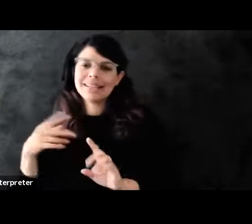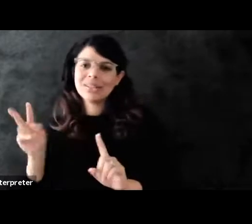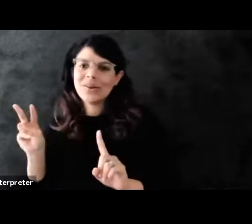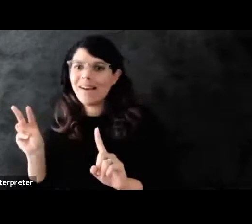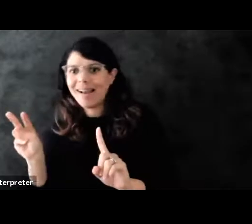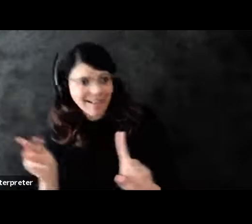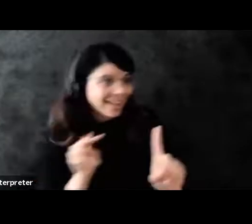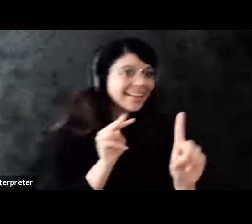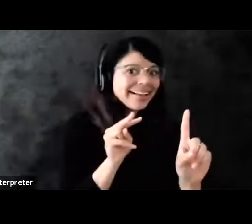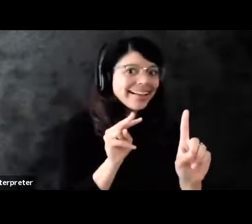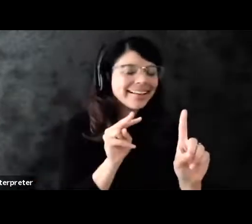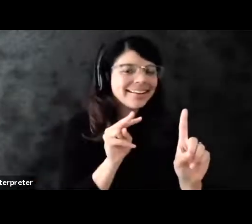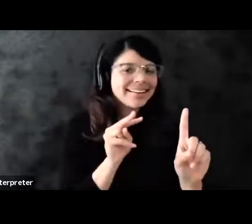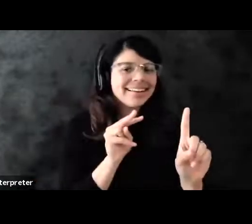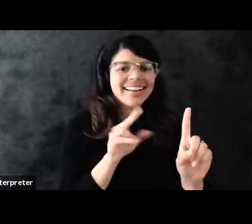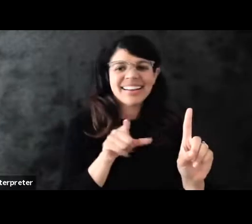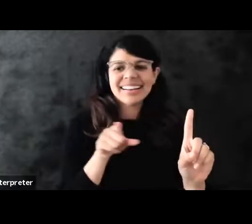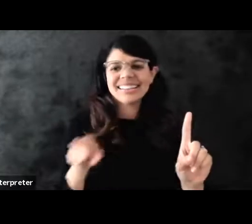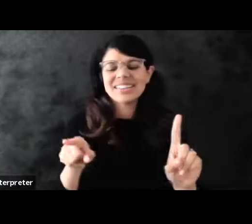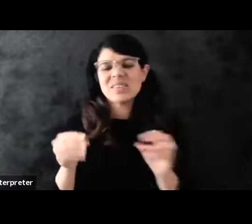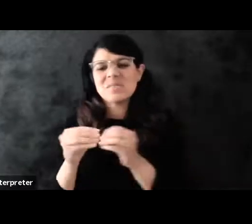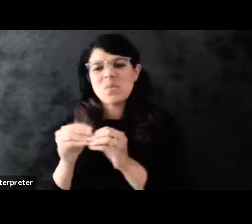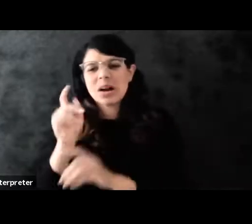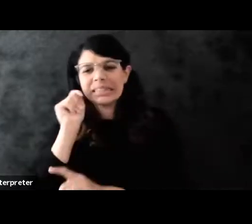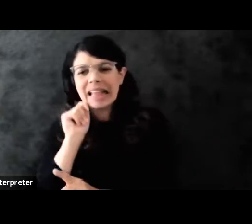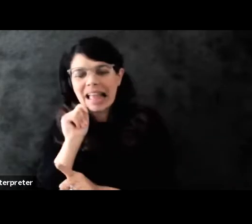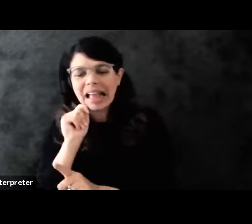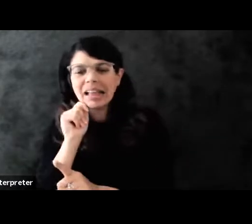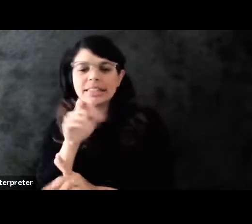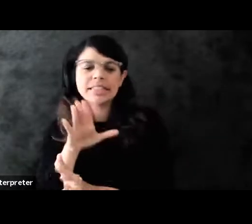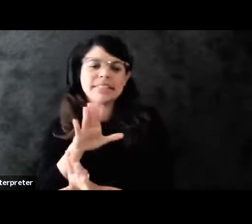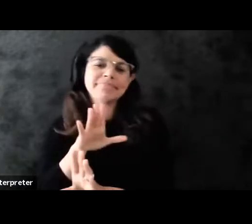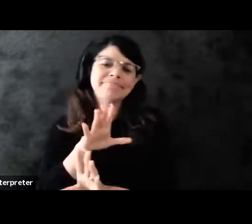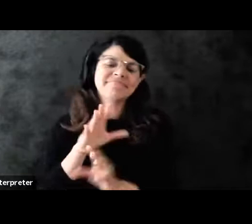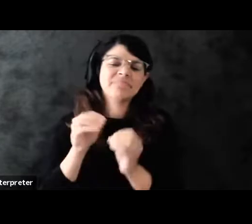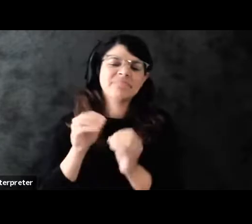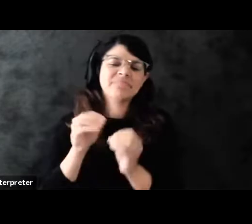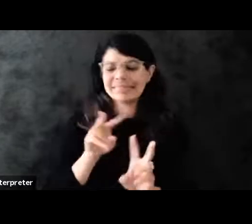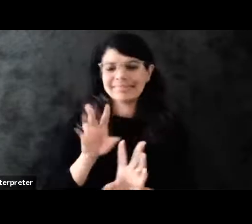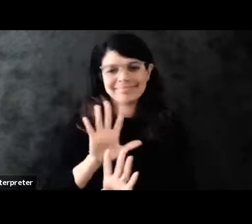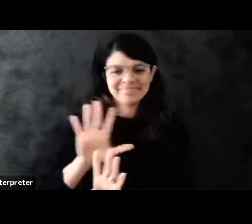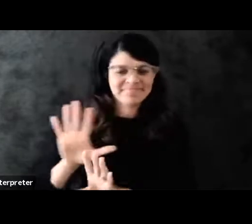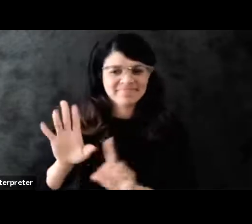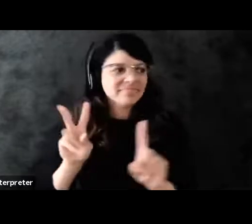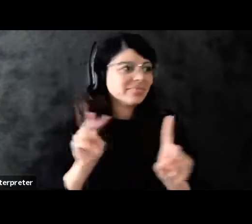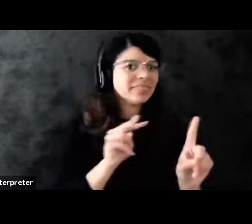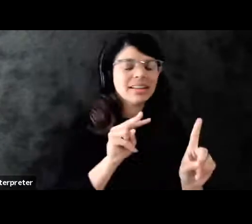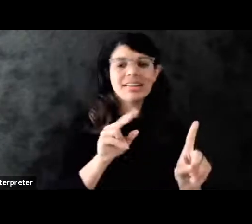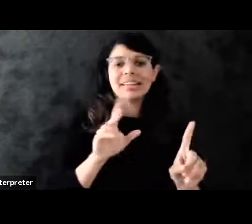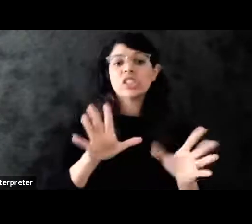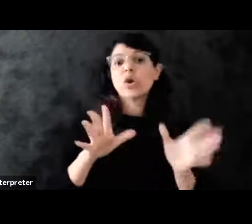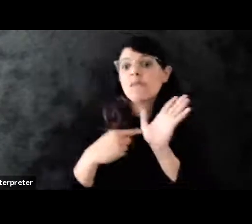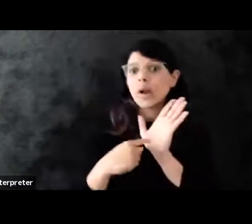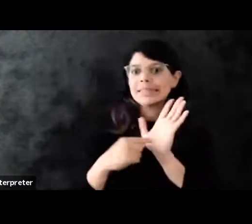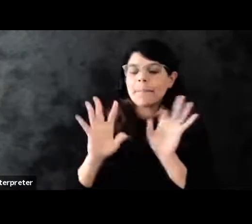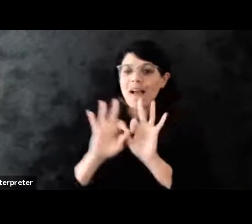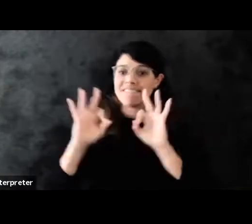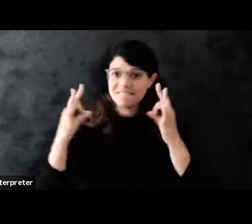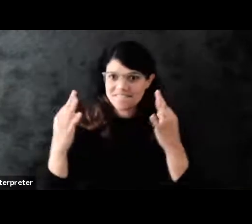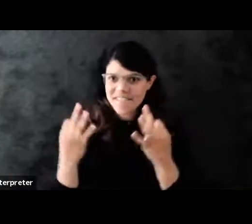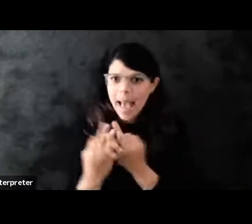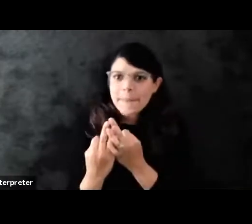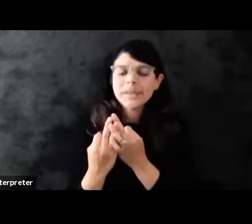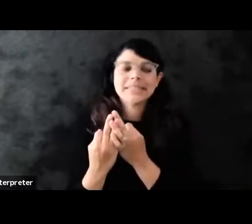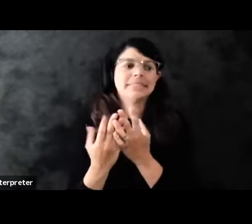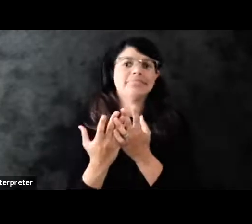amongst families, if a baby's born who happens to be güero, oh, qué bonita,